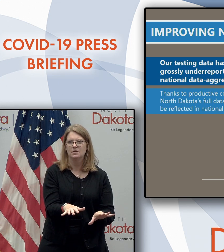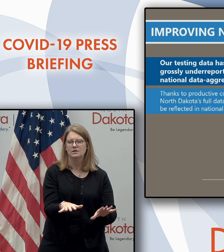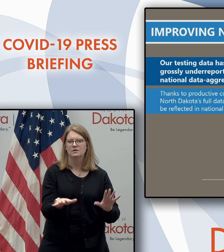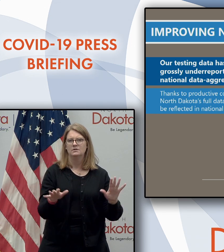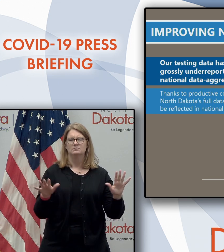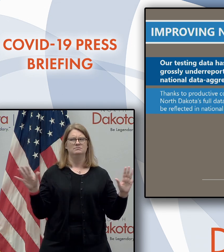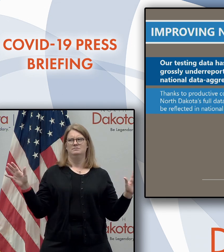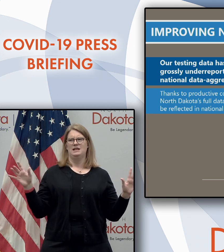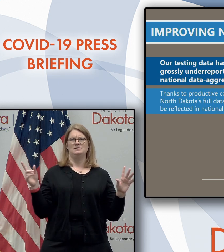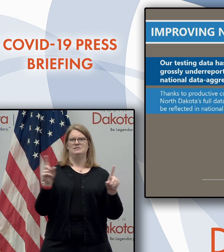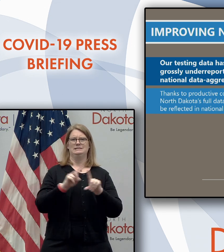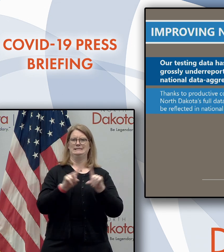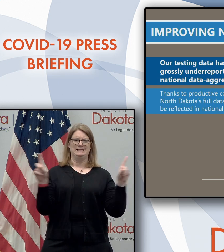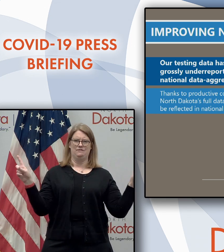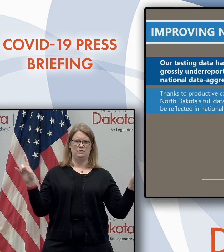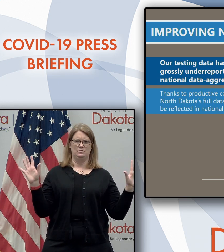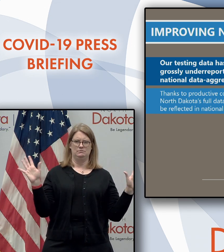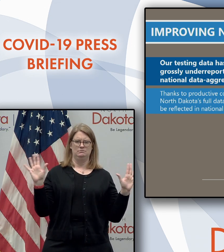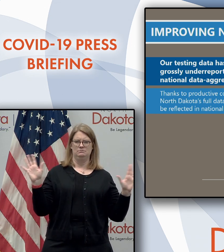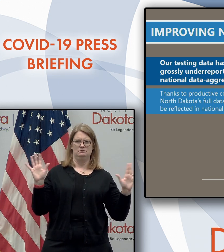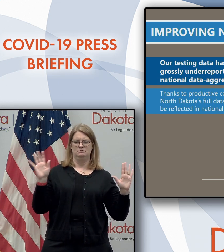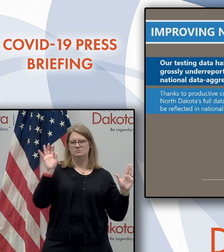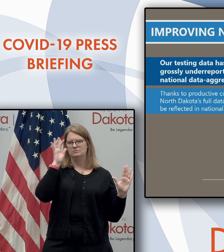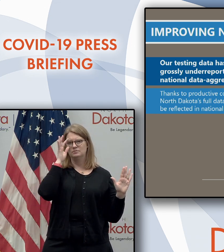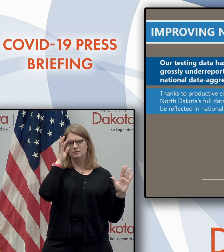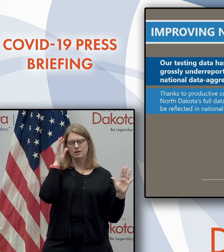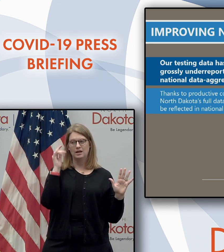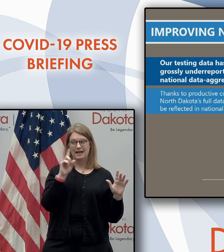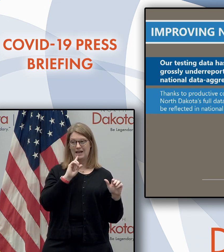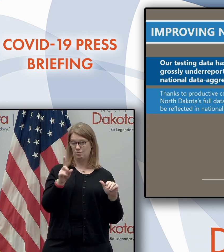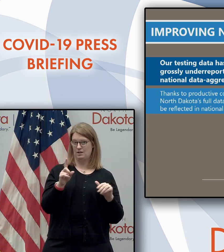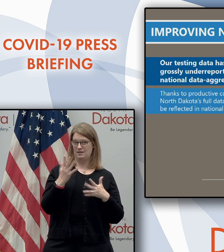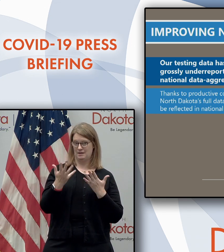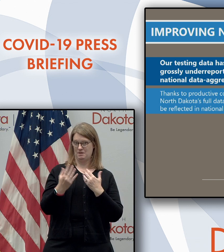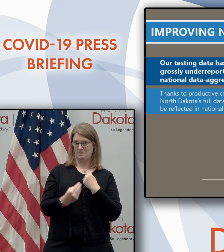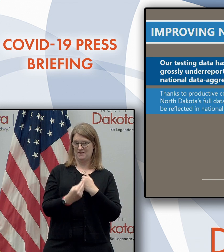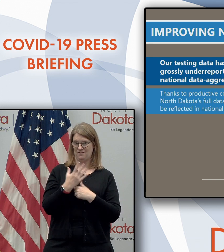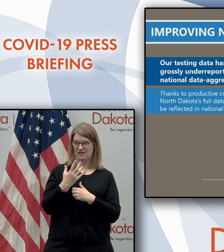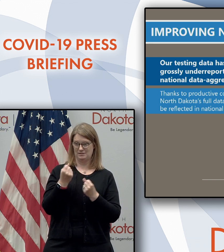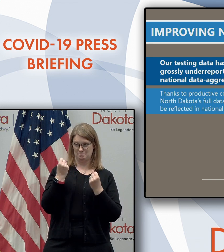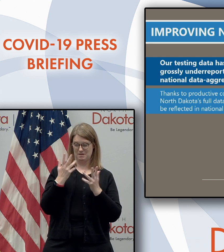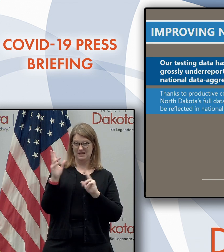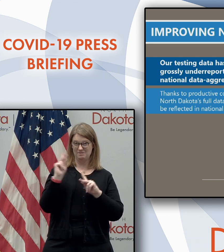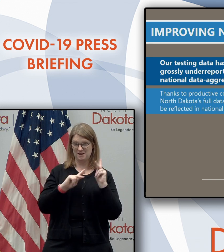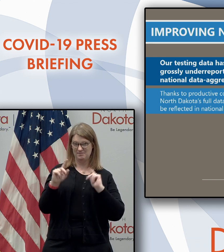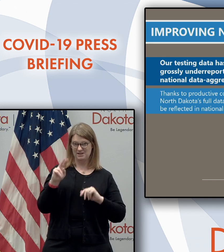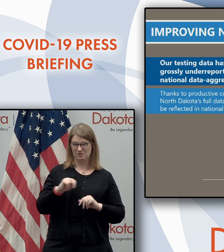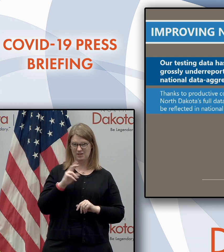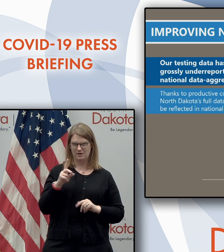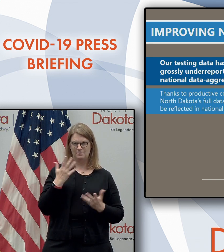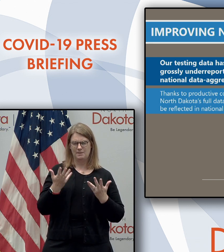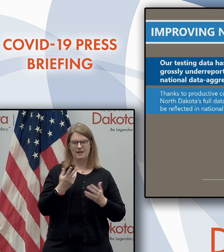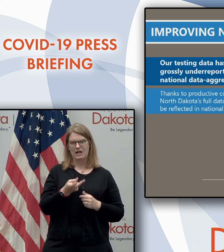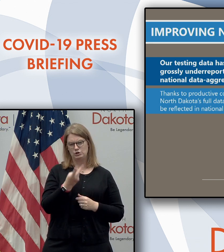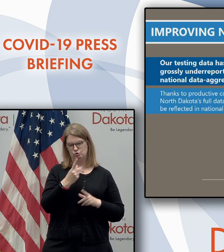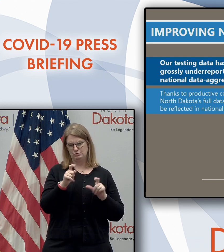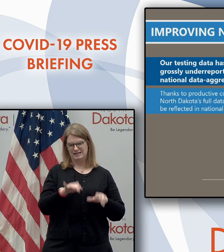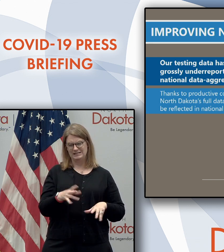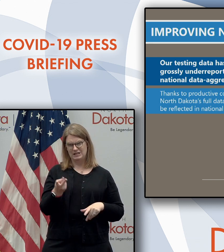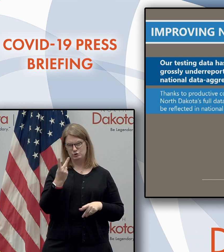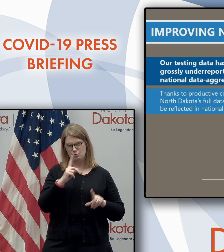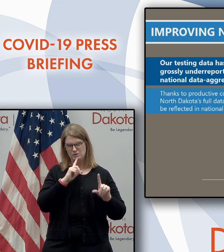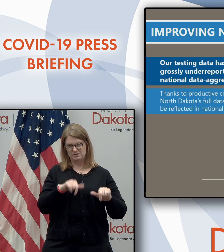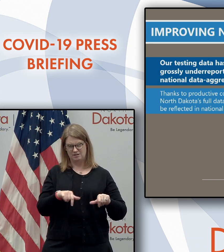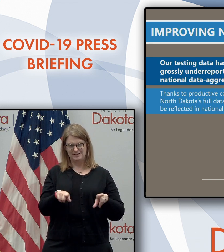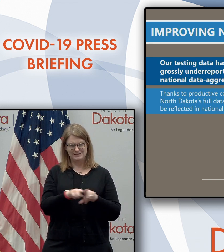completely different thing and may affect dozens of tests in North Dakota, the dozens of people who may have had 2 tests and 2 results in the